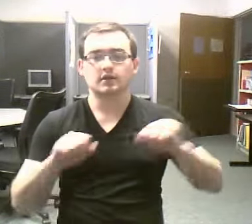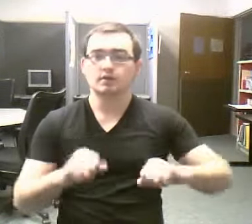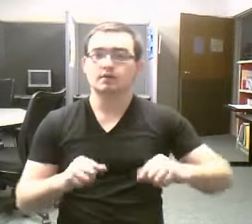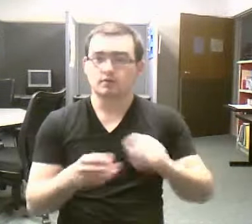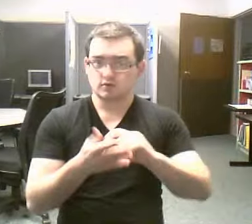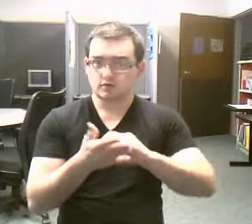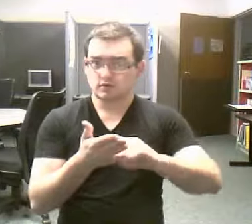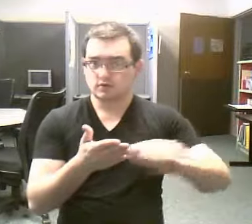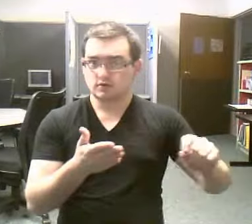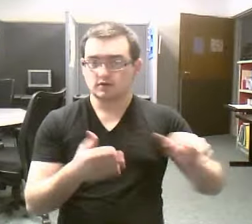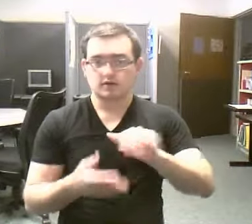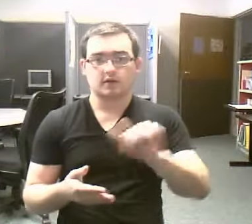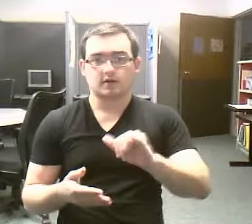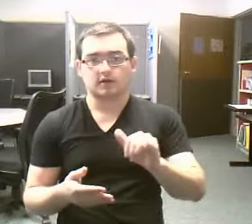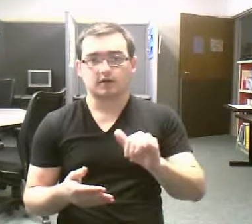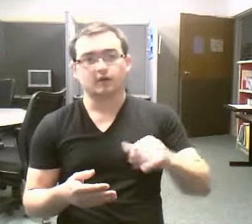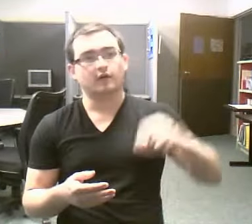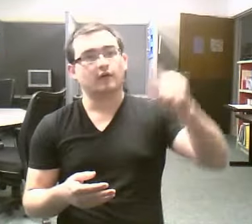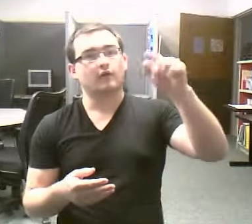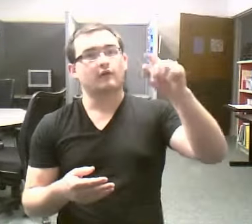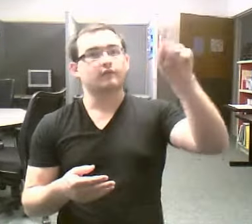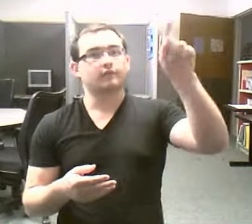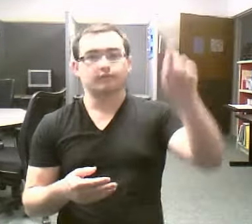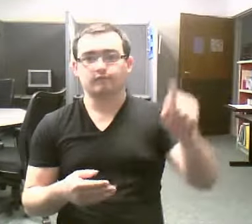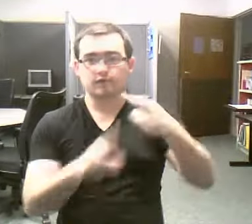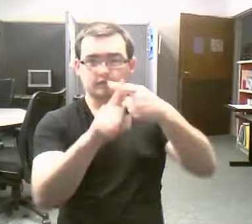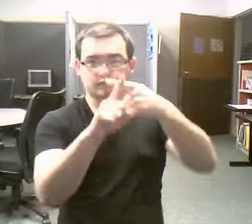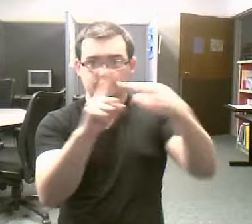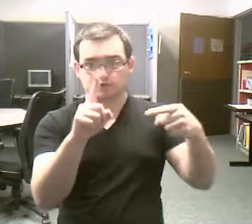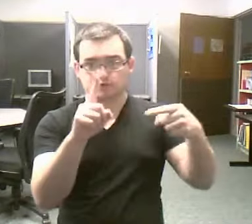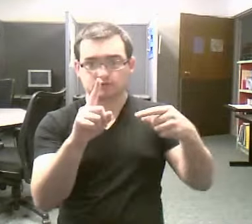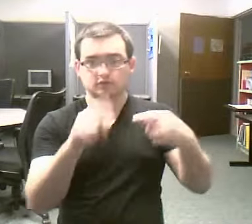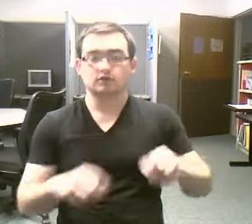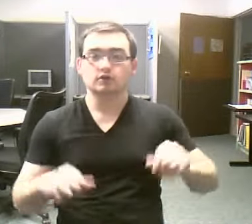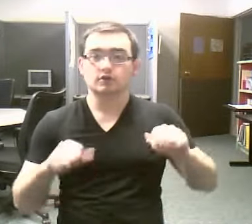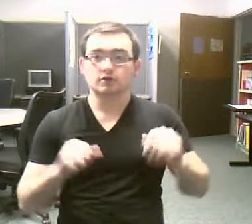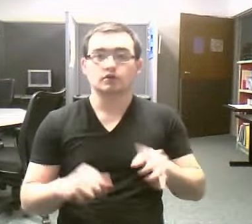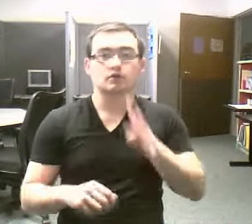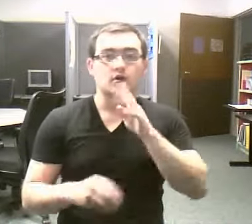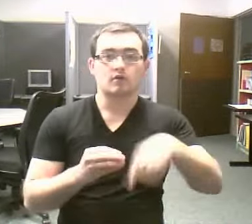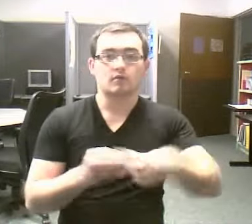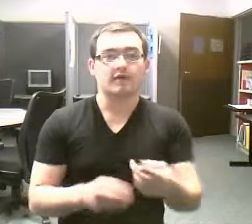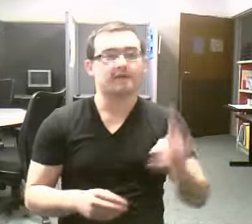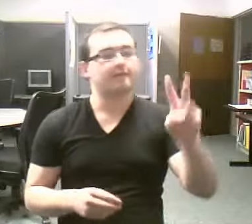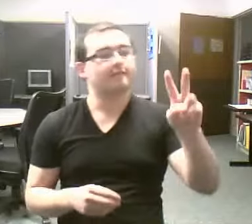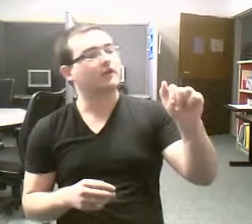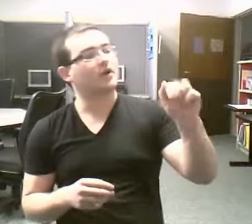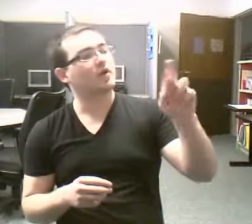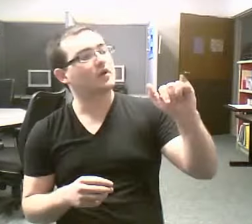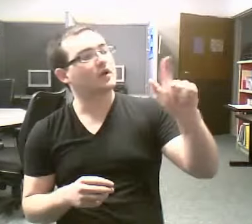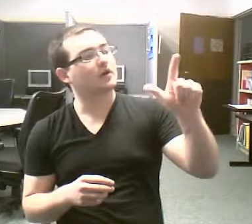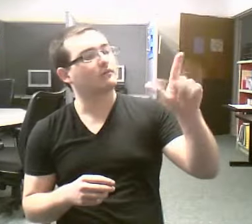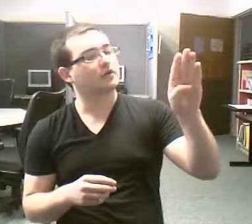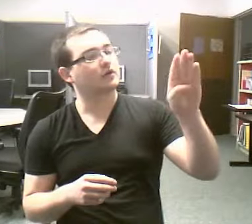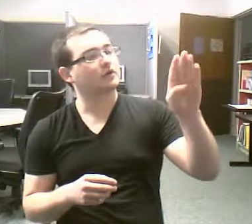and you're also going to get to start talking about variables. Also start to talk about variables. Here's the variable